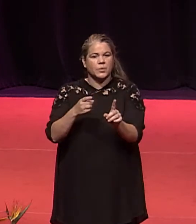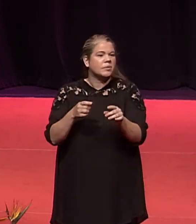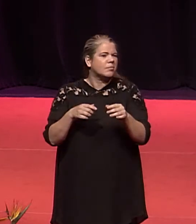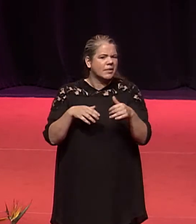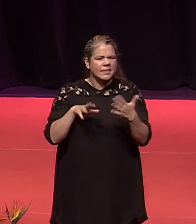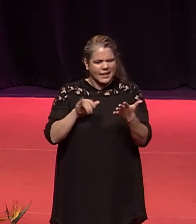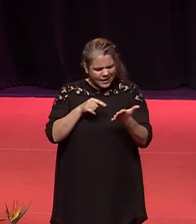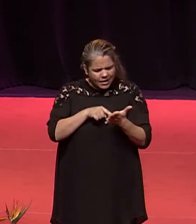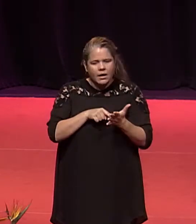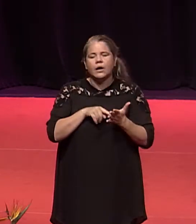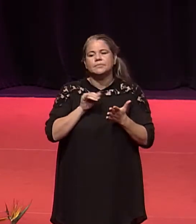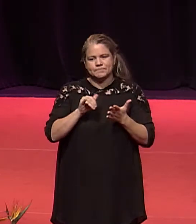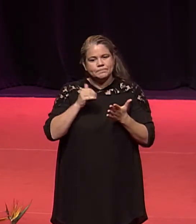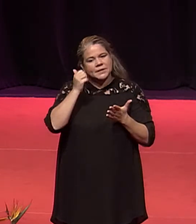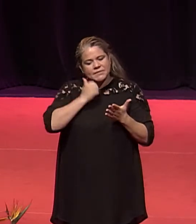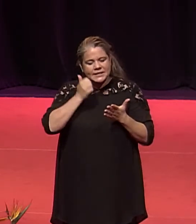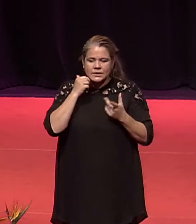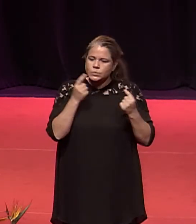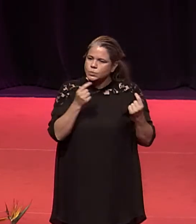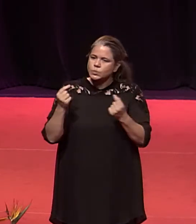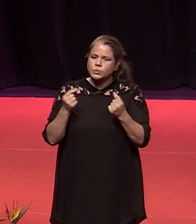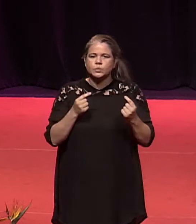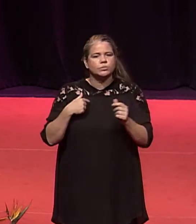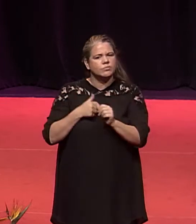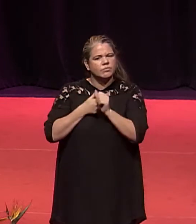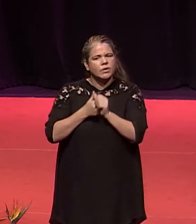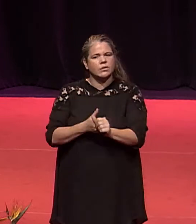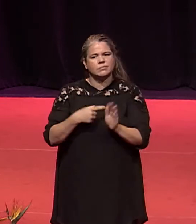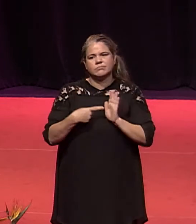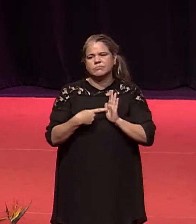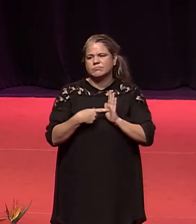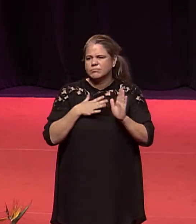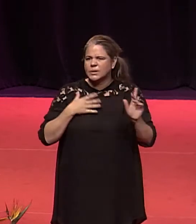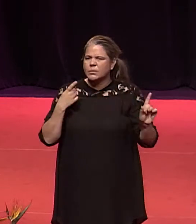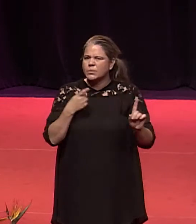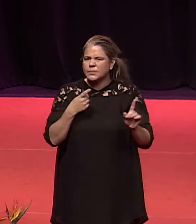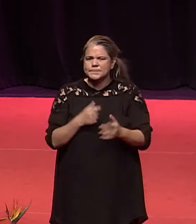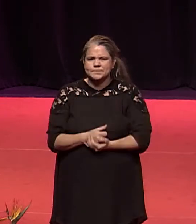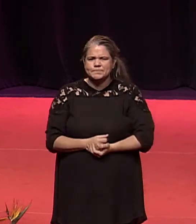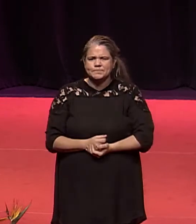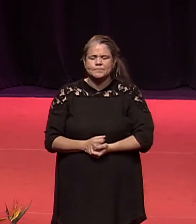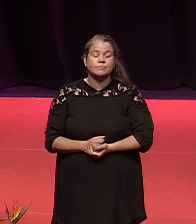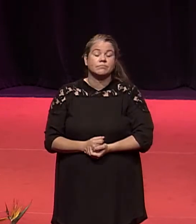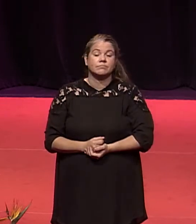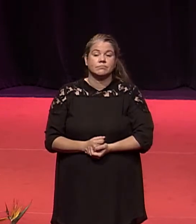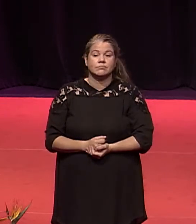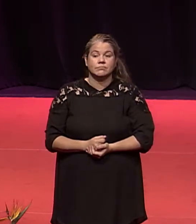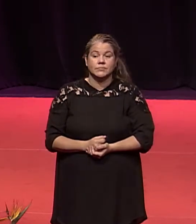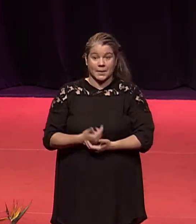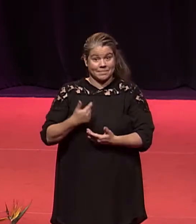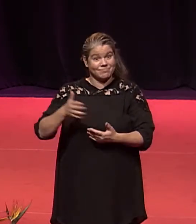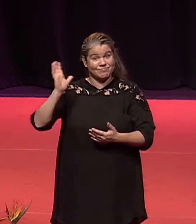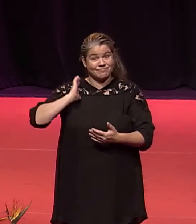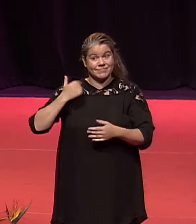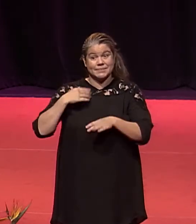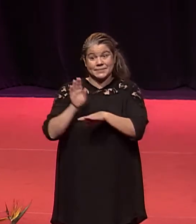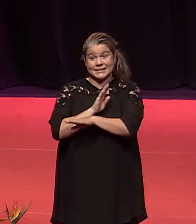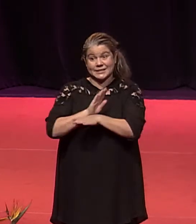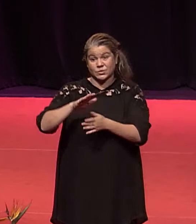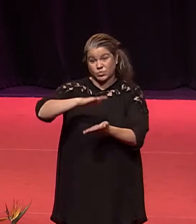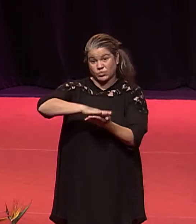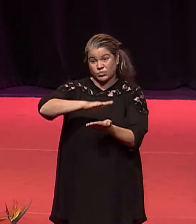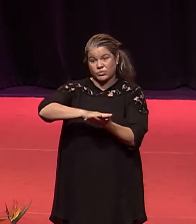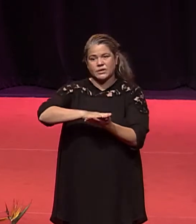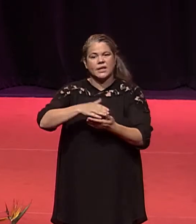me in how I live and what I choose to do with my time. Now, when I went to business school, there was a small set